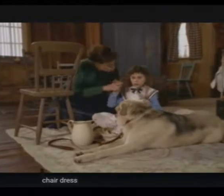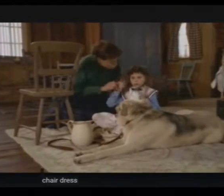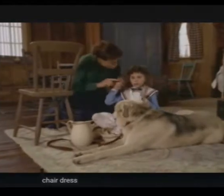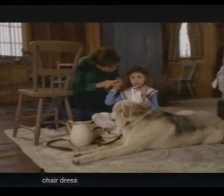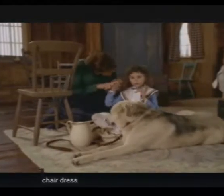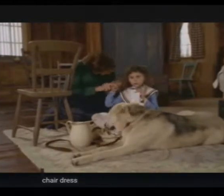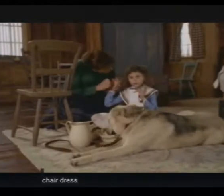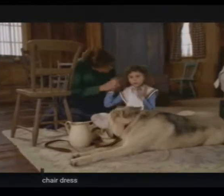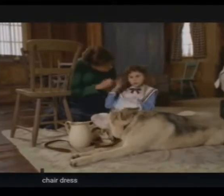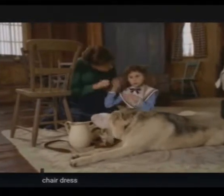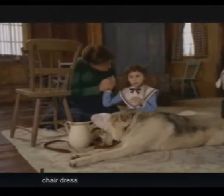Dress.